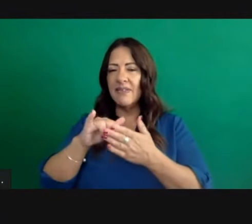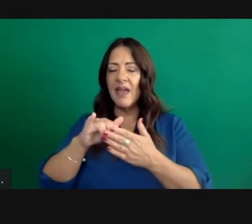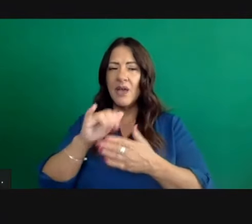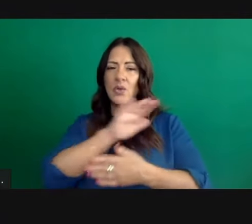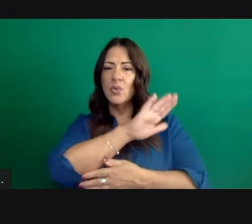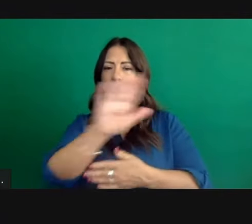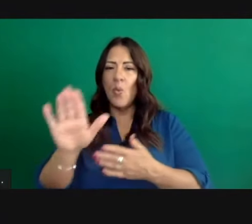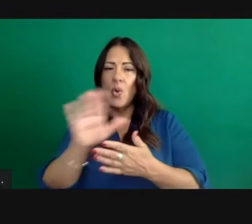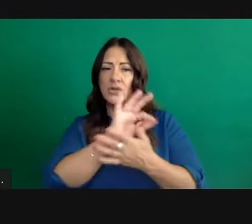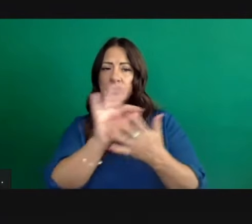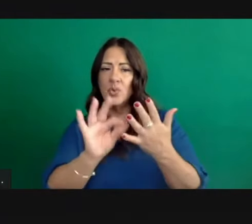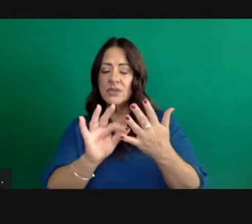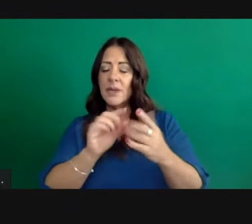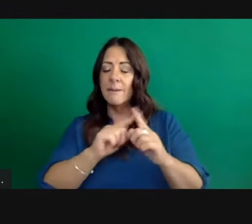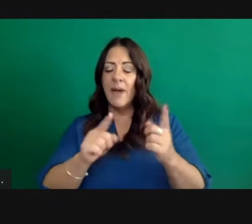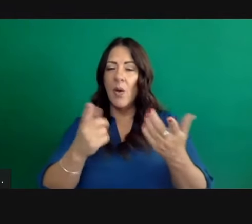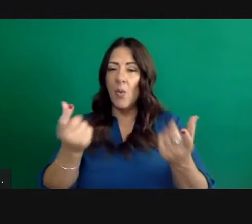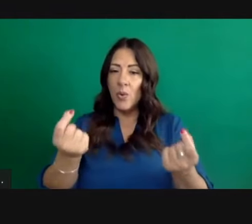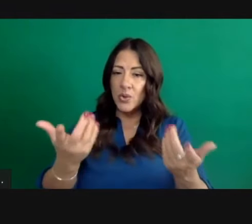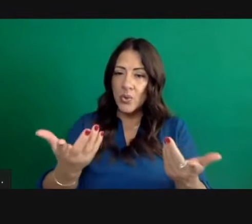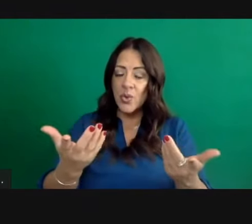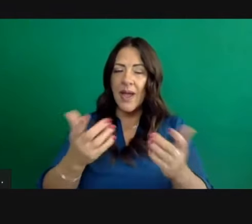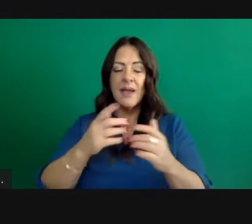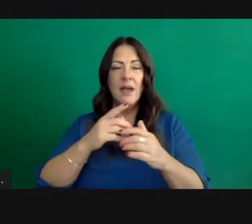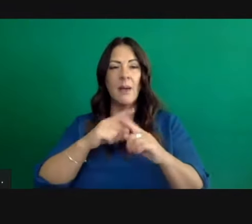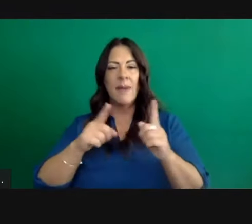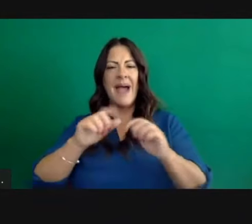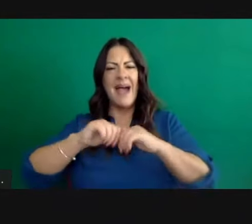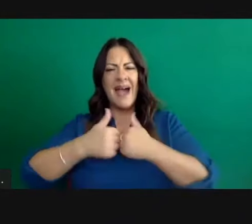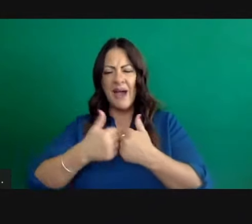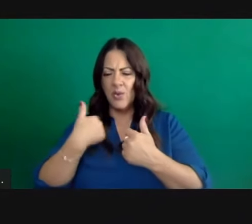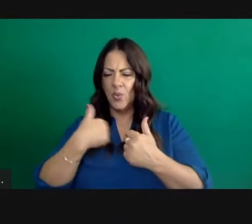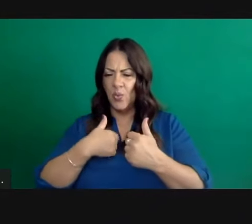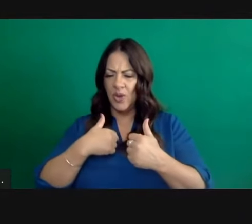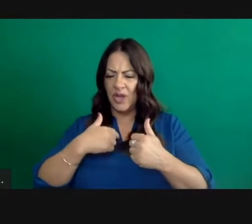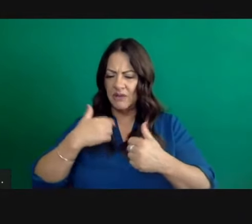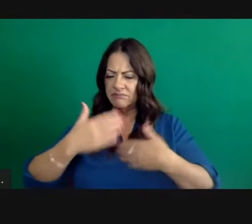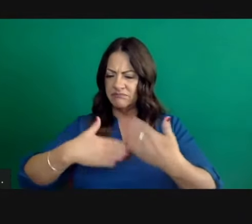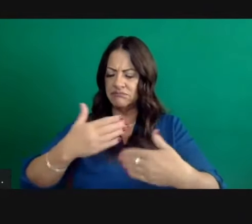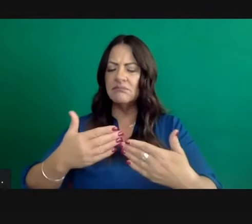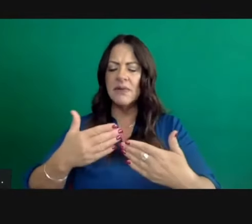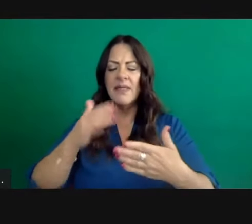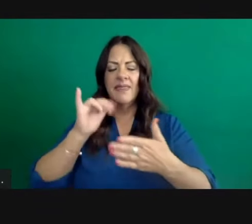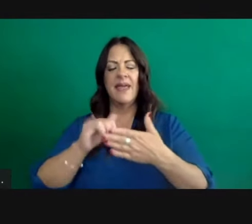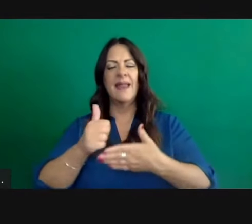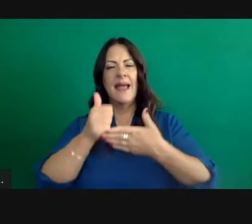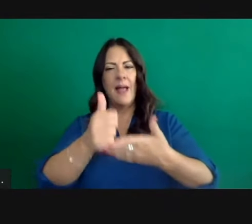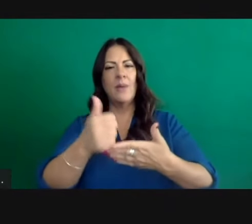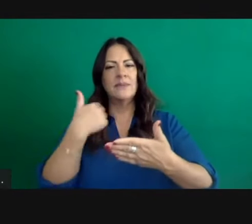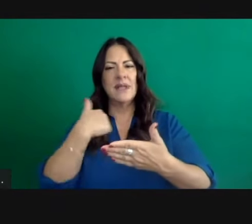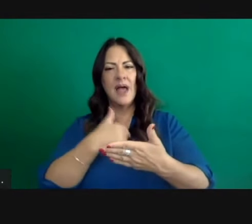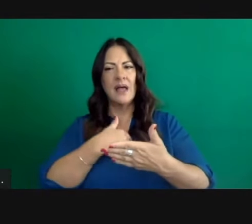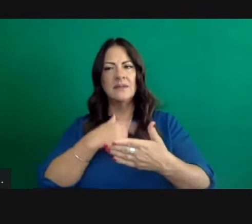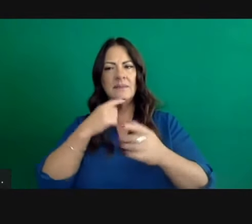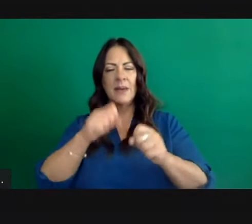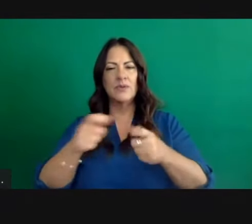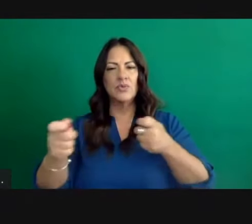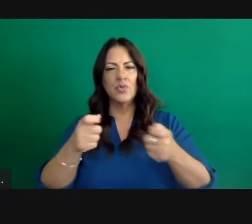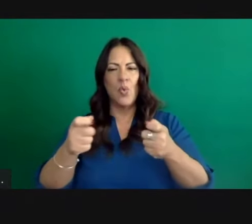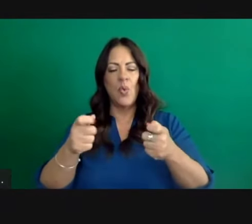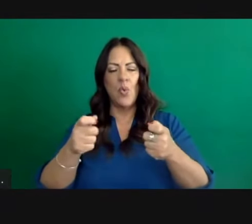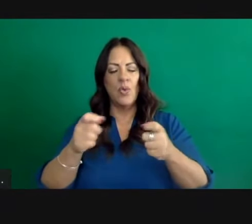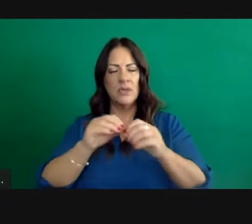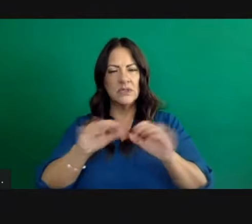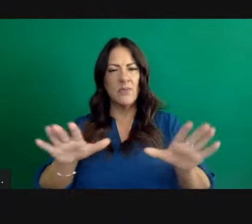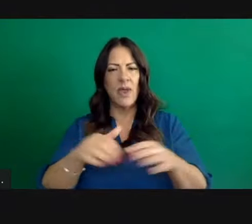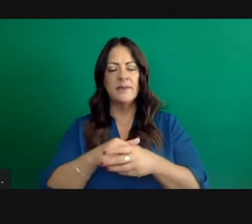often only what we do, but how we do it. And I think your question really gets to the heart of that, which is we can